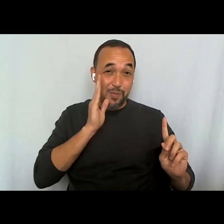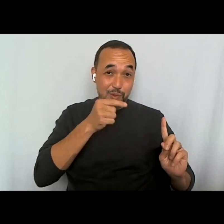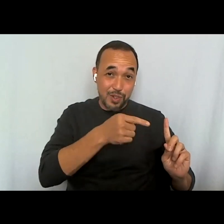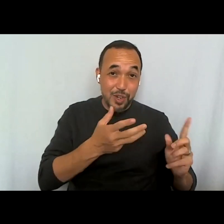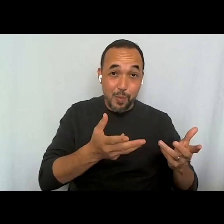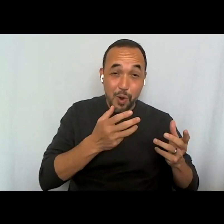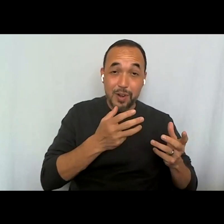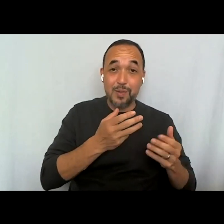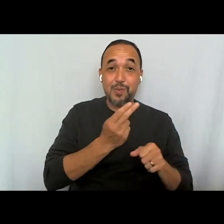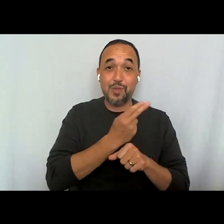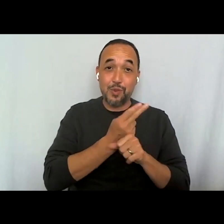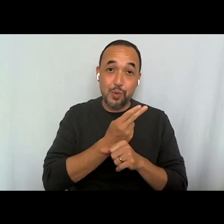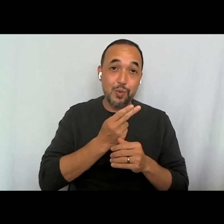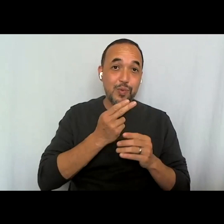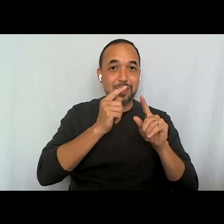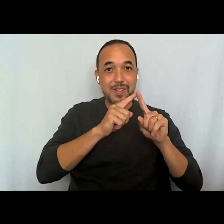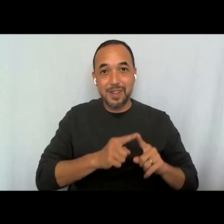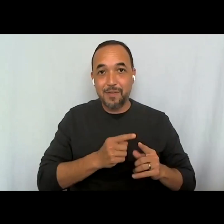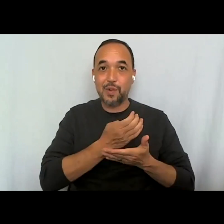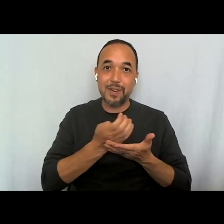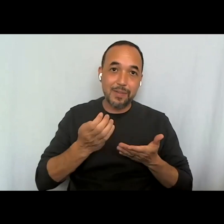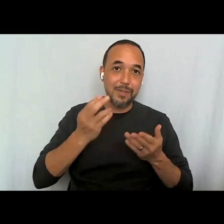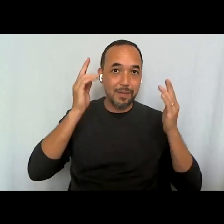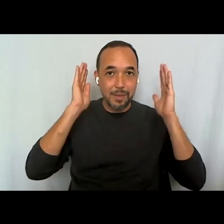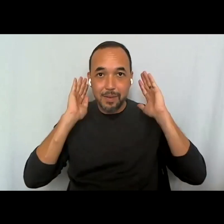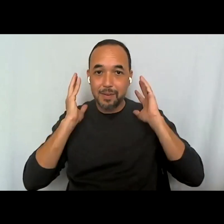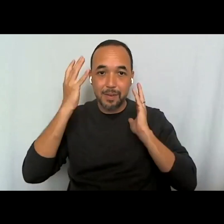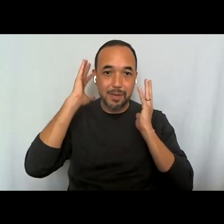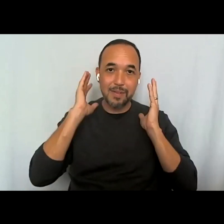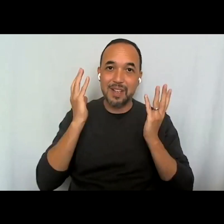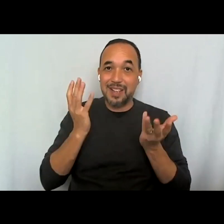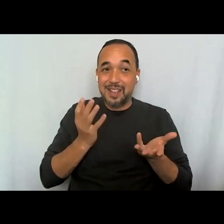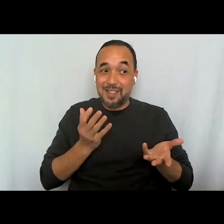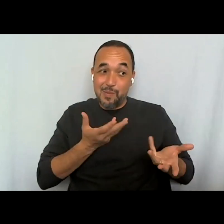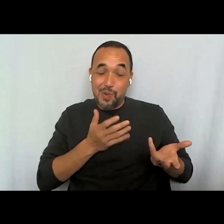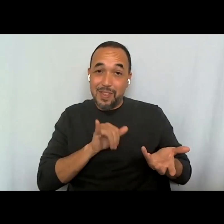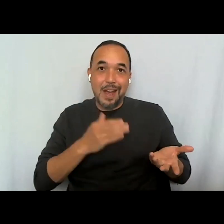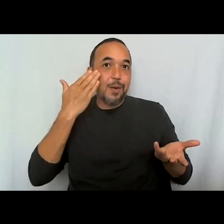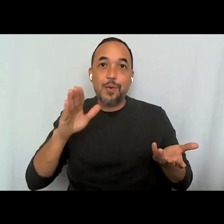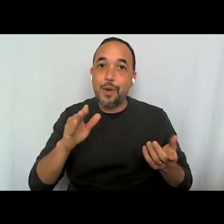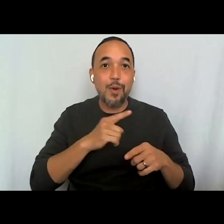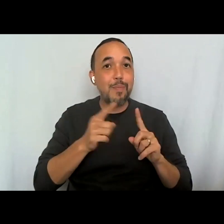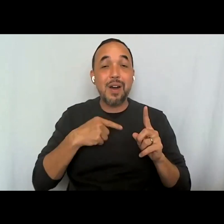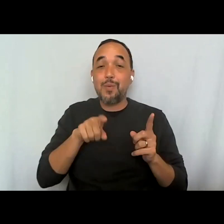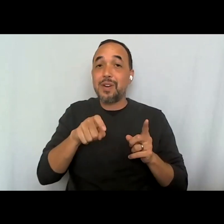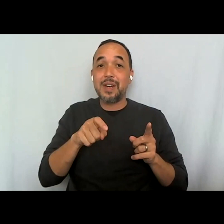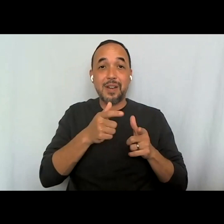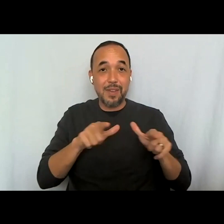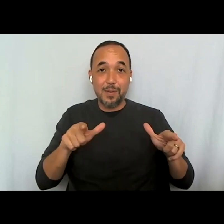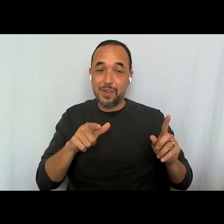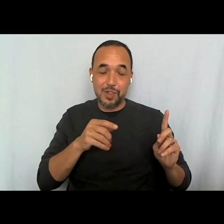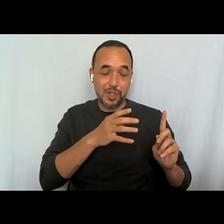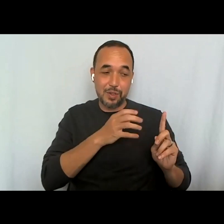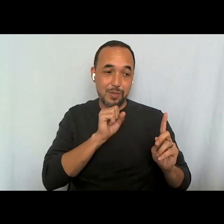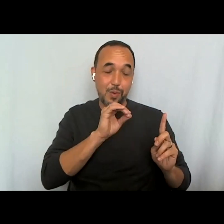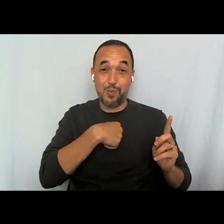language. So we made educational decisions for her. And again, like Celine said, we have a family at CSD and we don't feel like